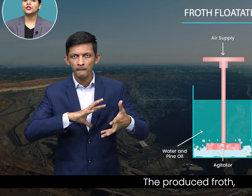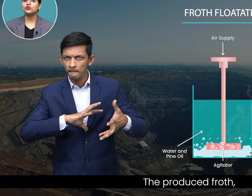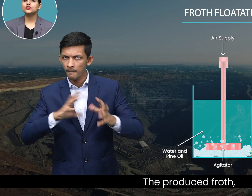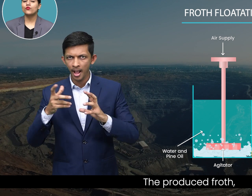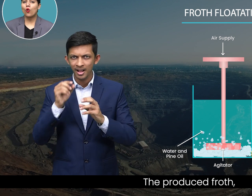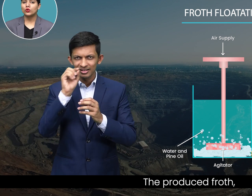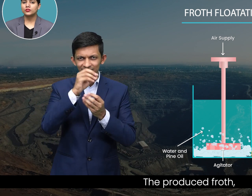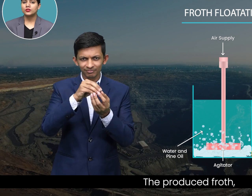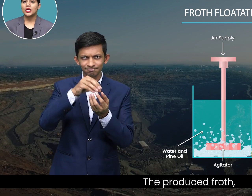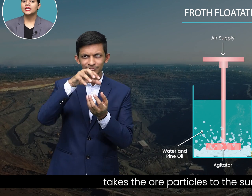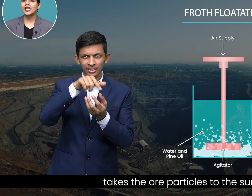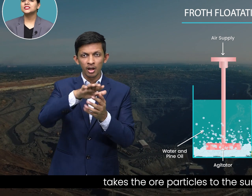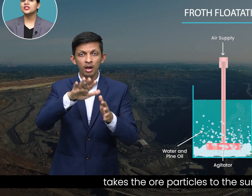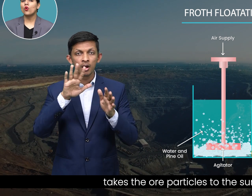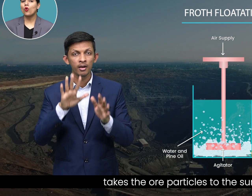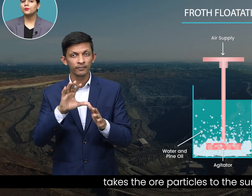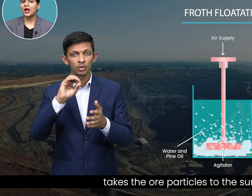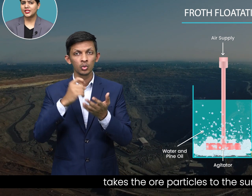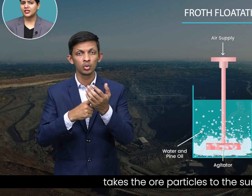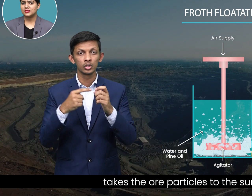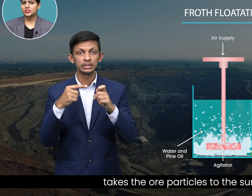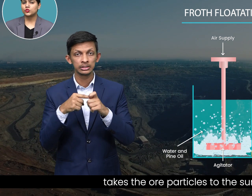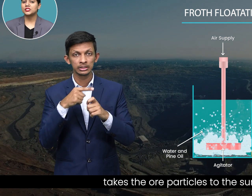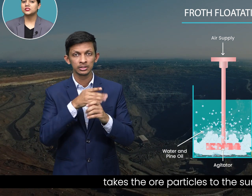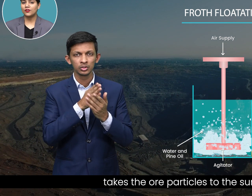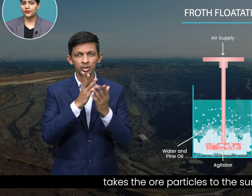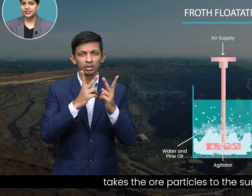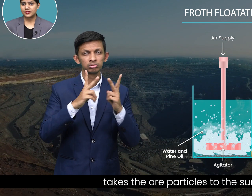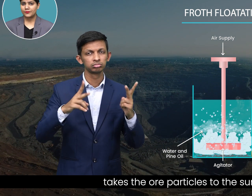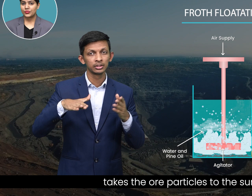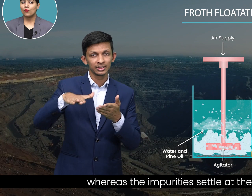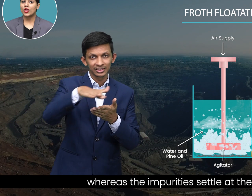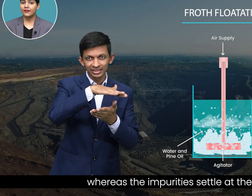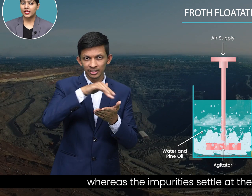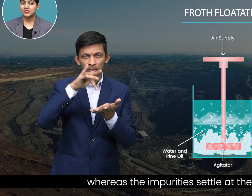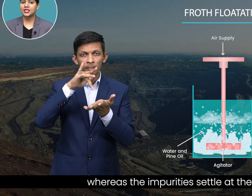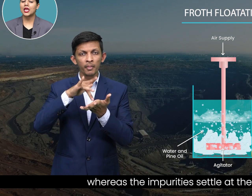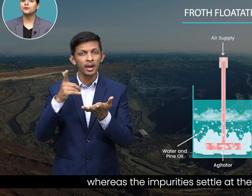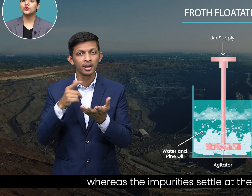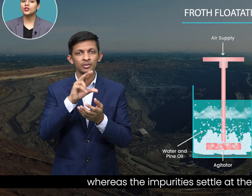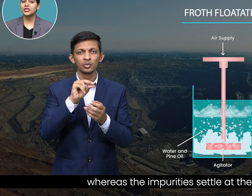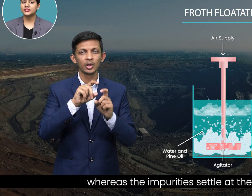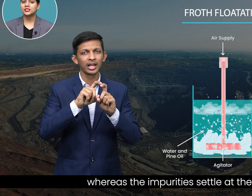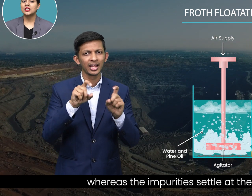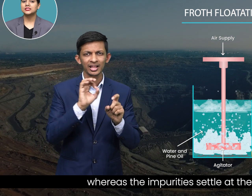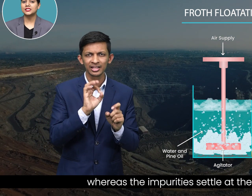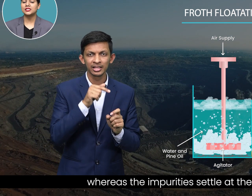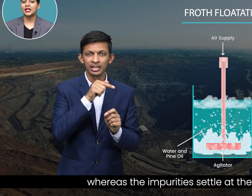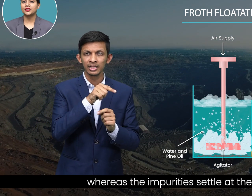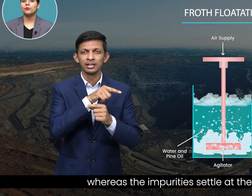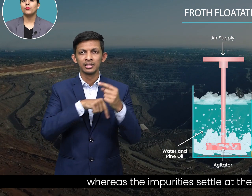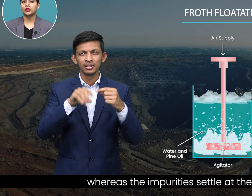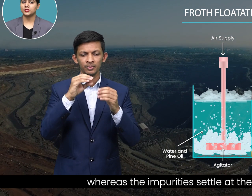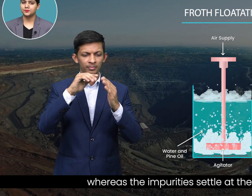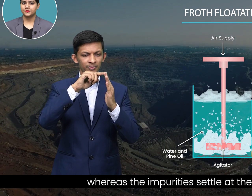The produced forth takes the ore particles to the surface, whereas the impurities settle